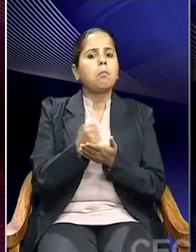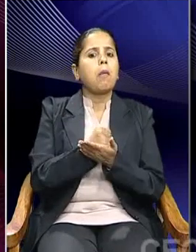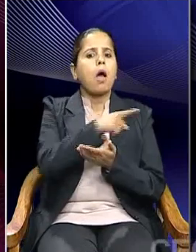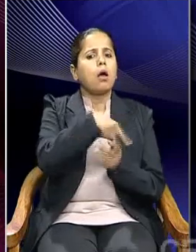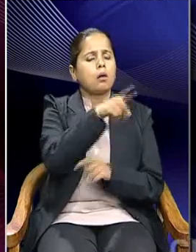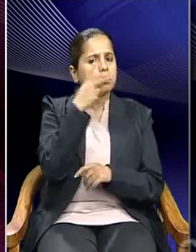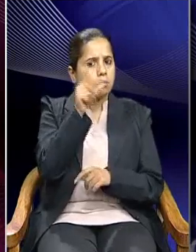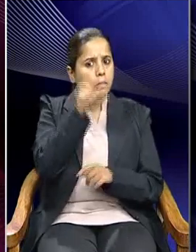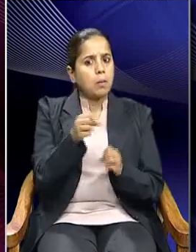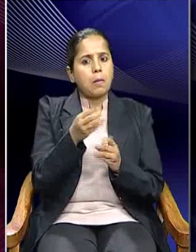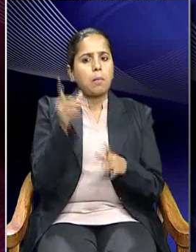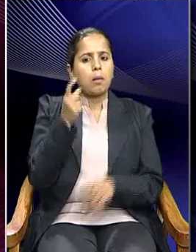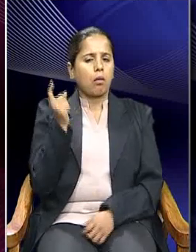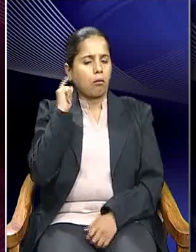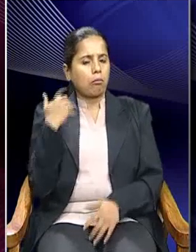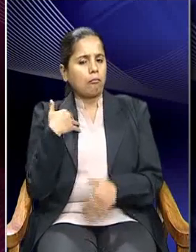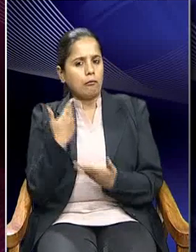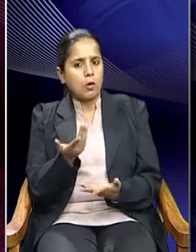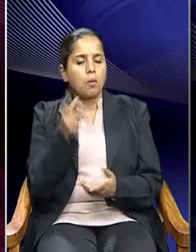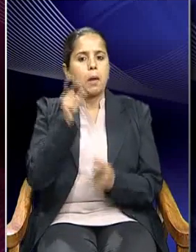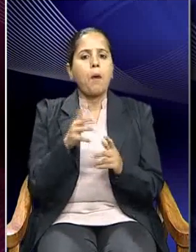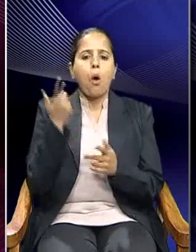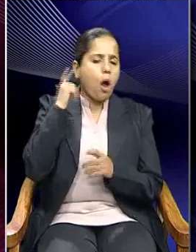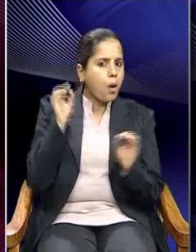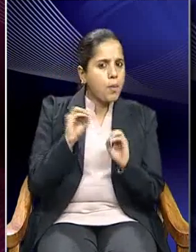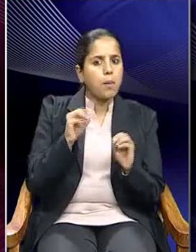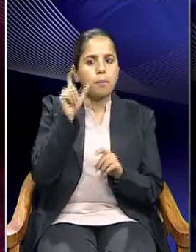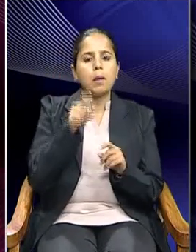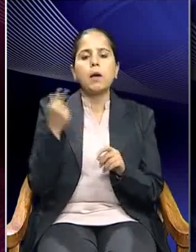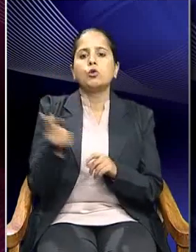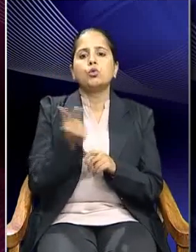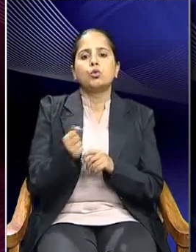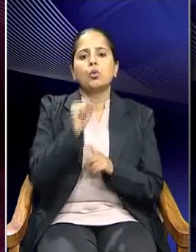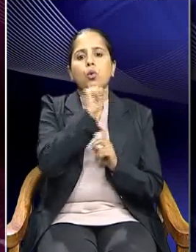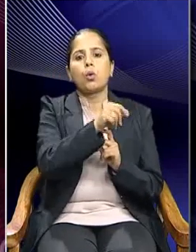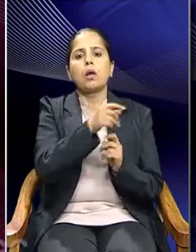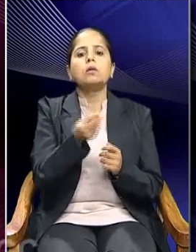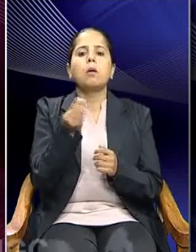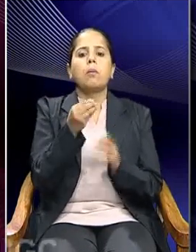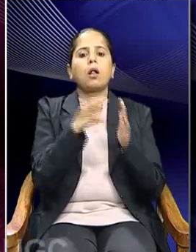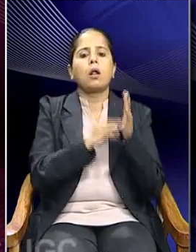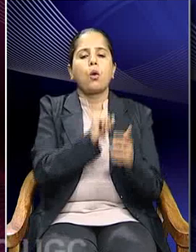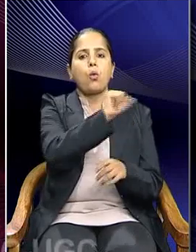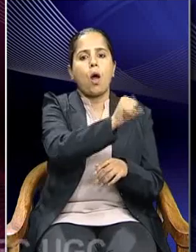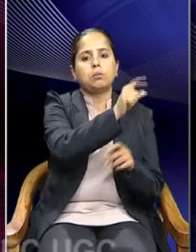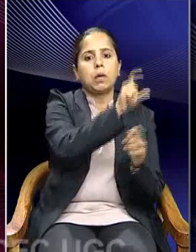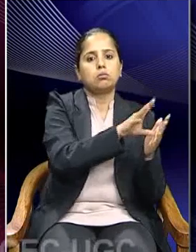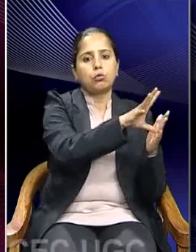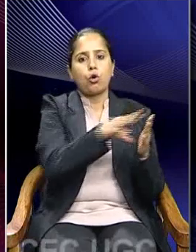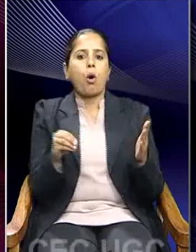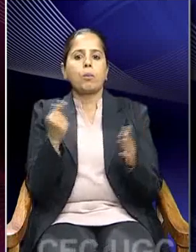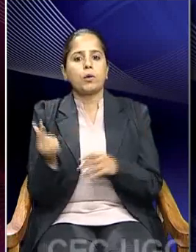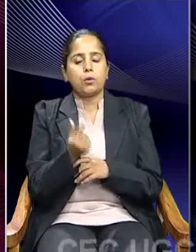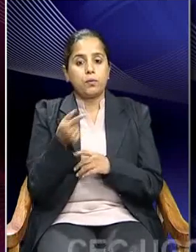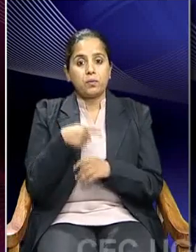where intentionally or not intentionally one uses the content of someone else's. So in